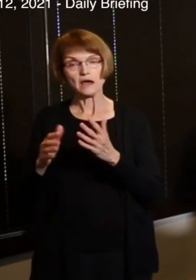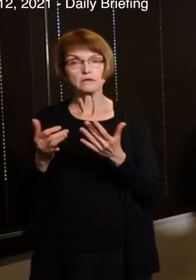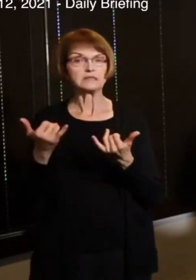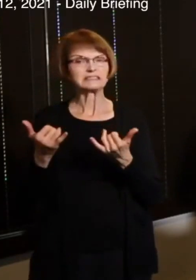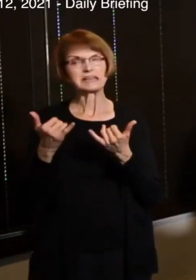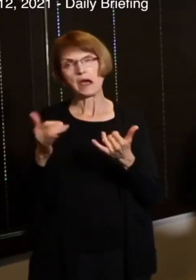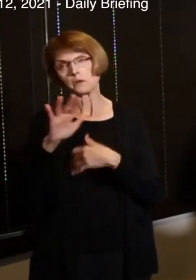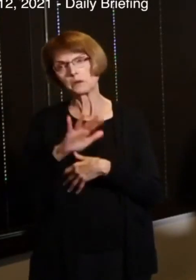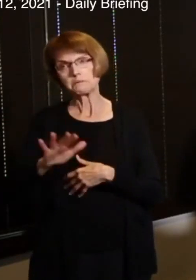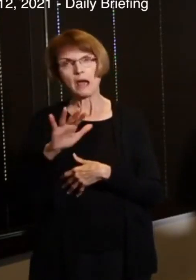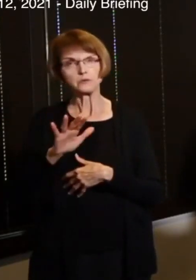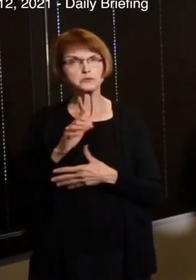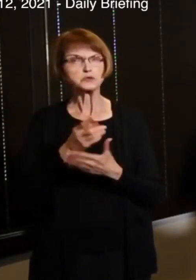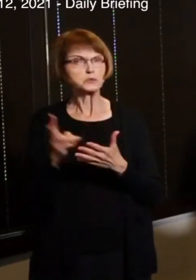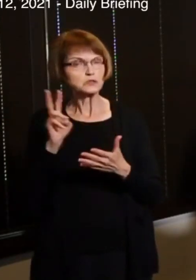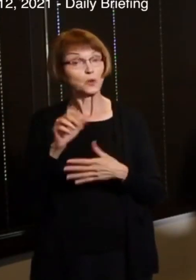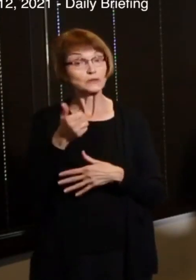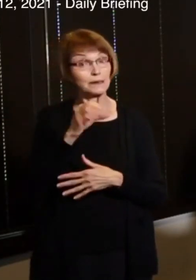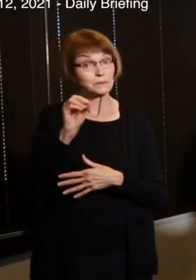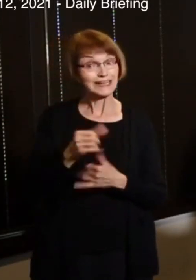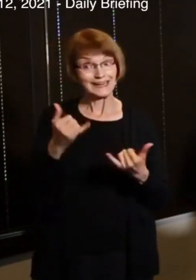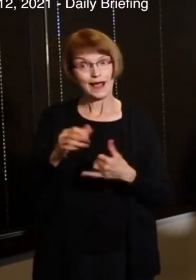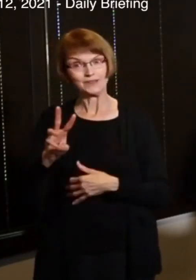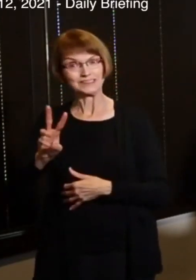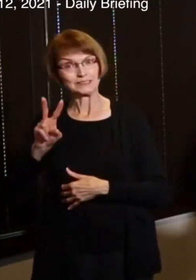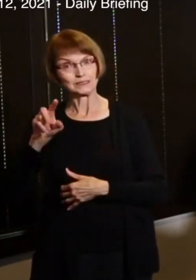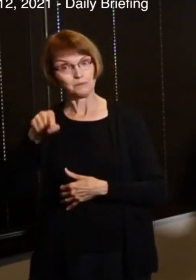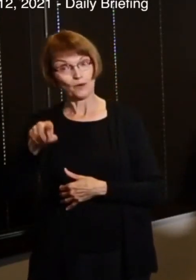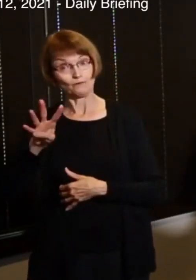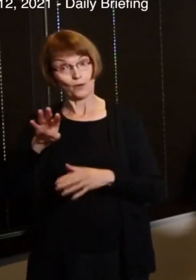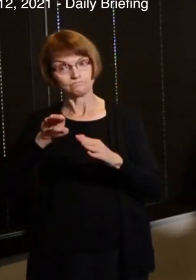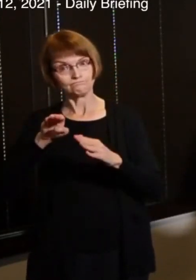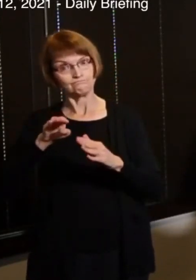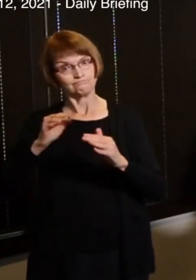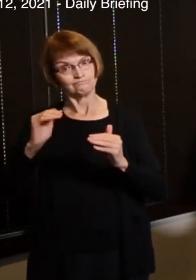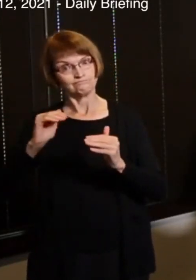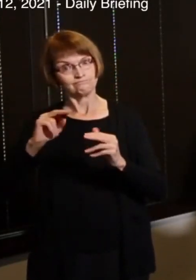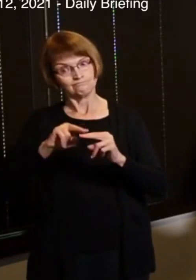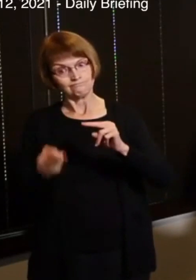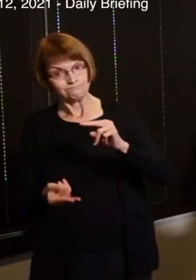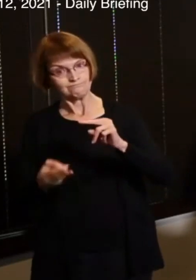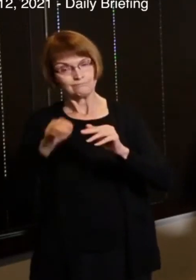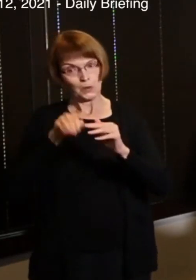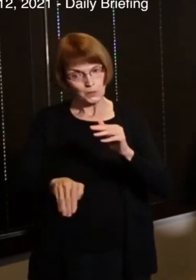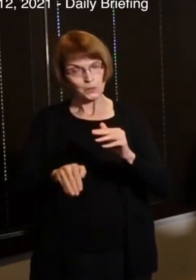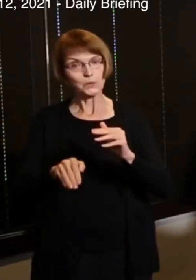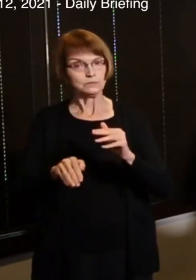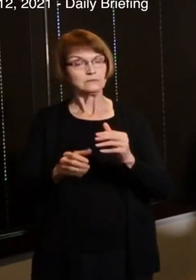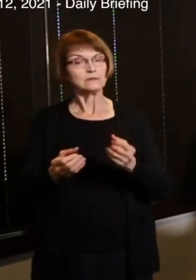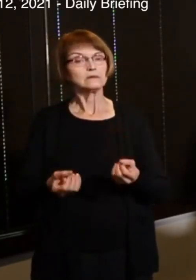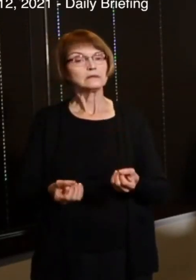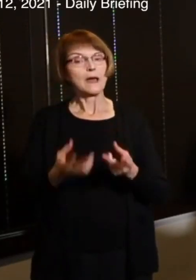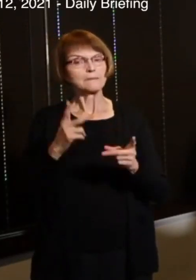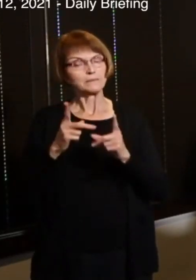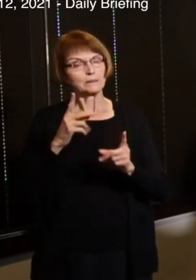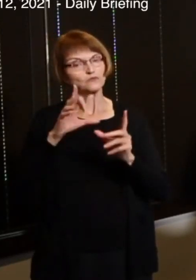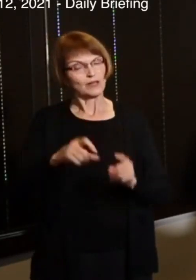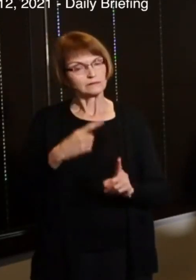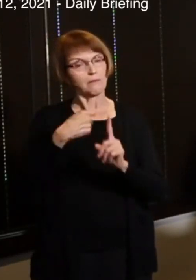10% maybe 2 weeks ago, and so more good news of our percent positivity coming down. And